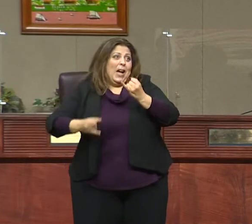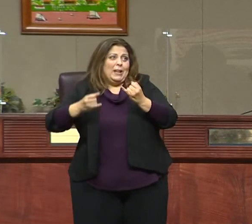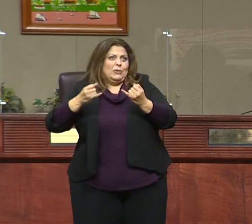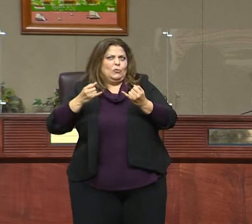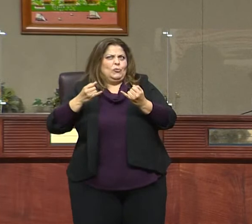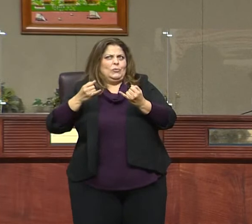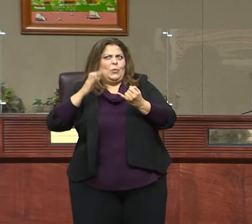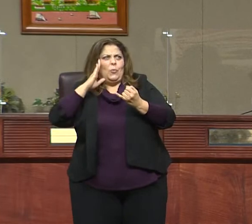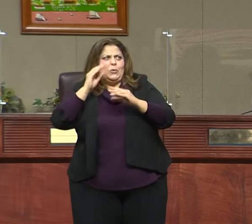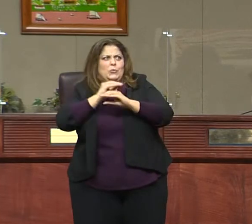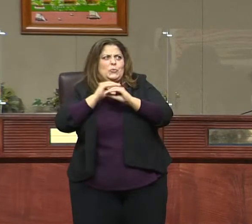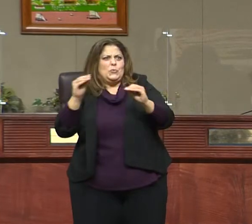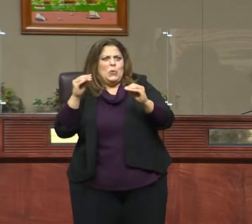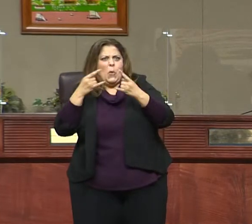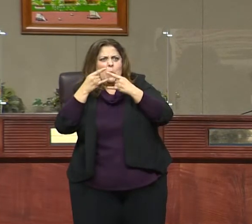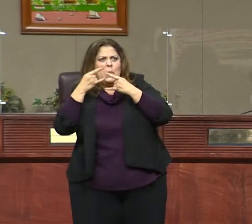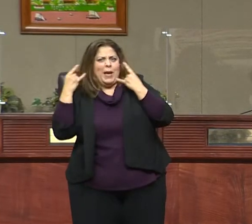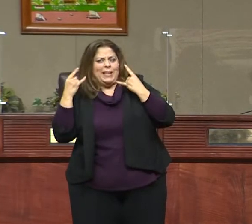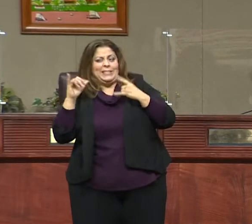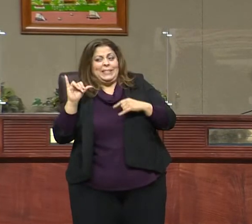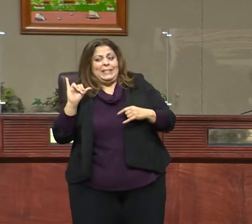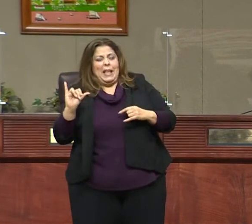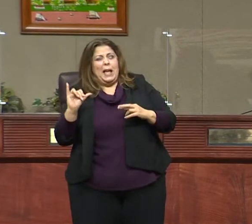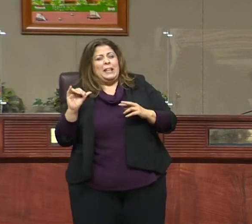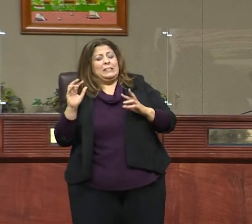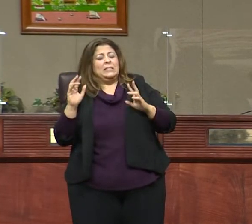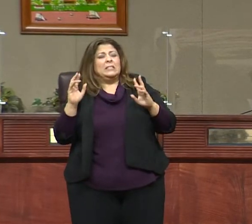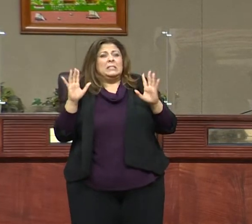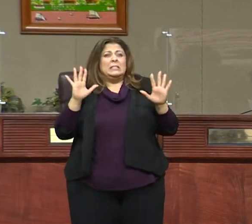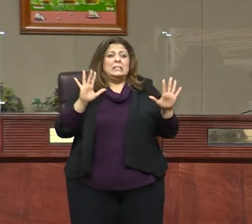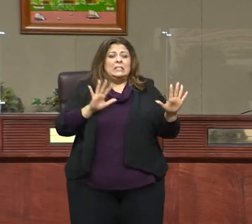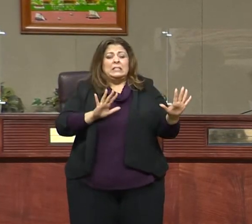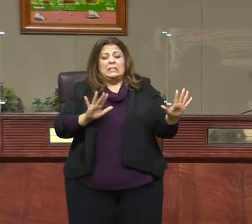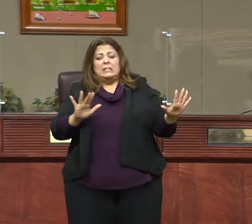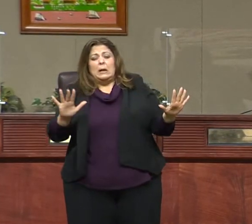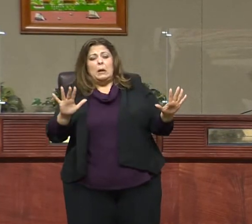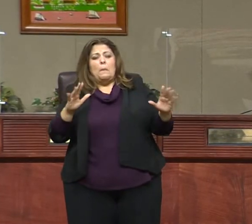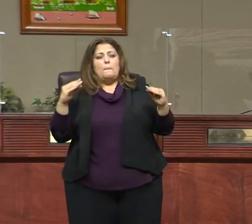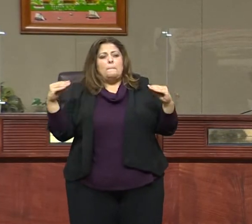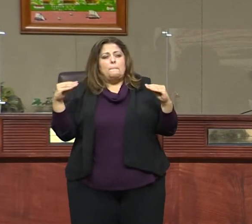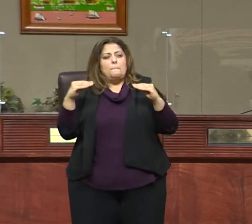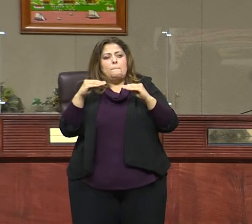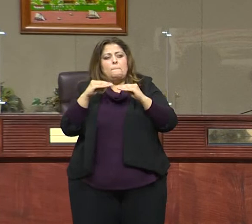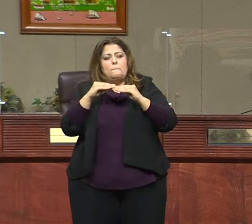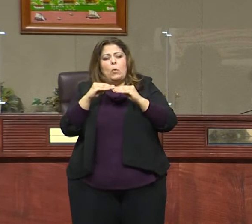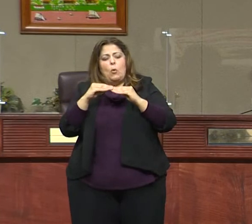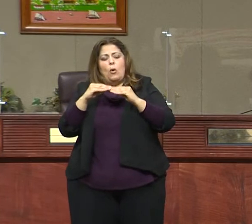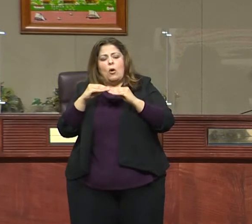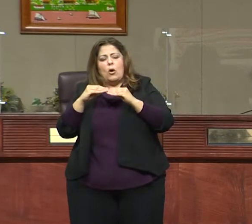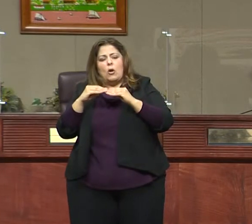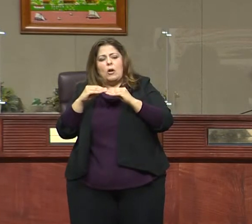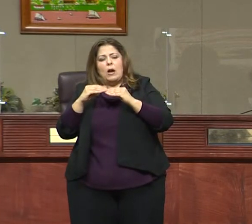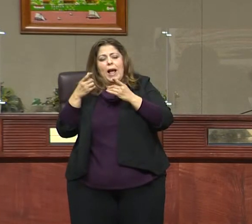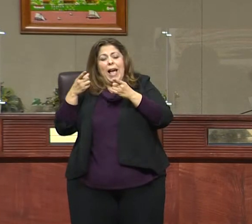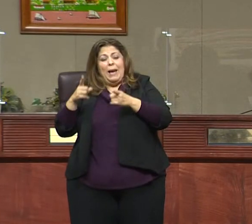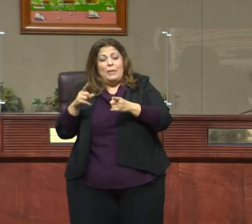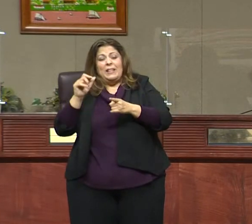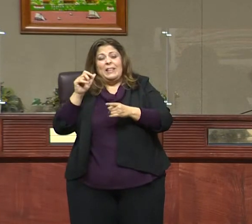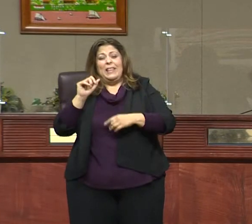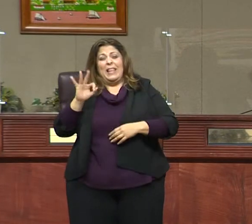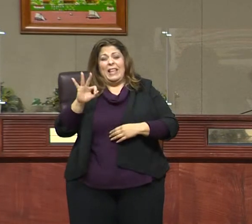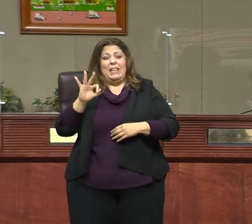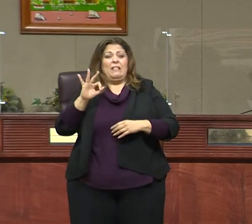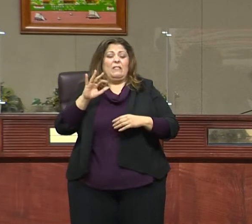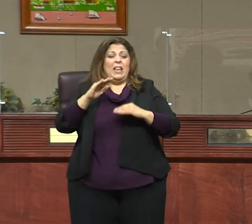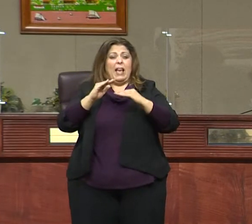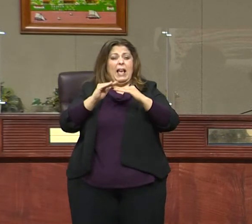And that will come, I believe, when we get closer to the 50% of our total population that would have been